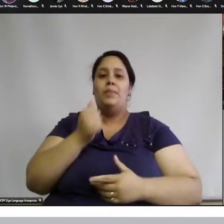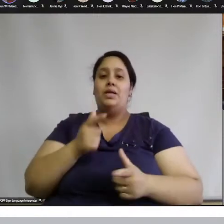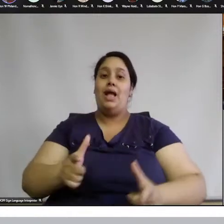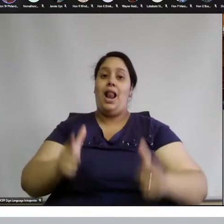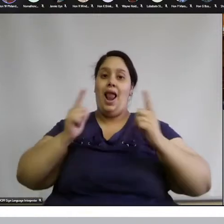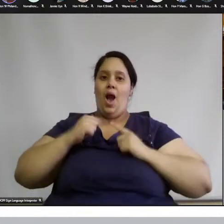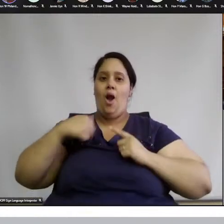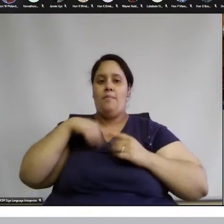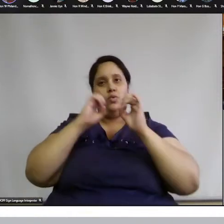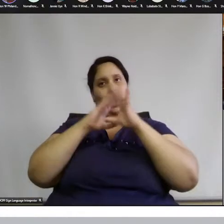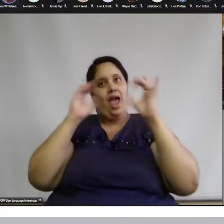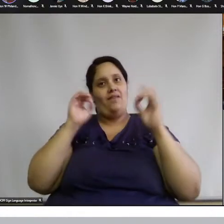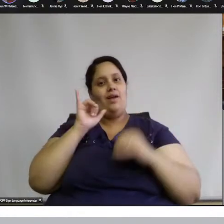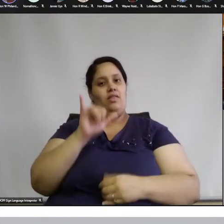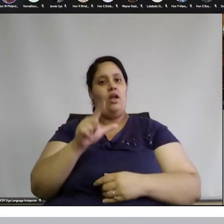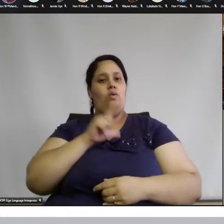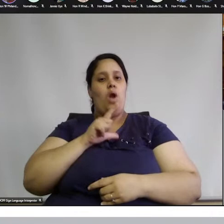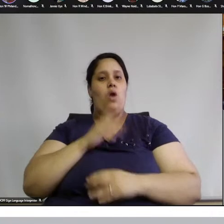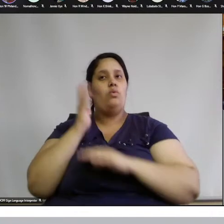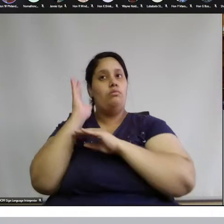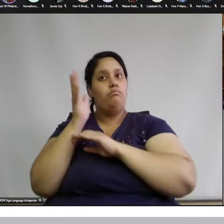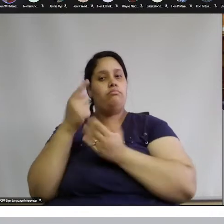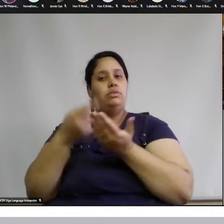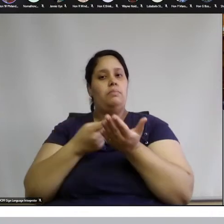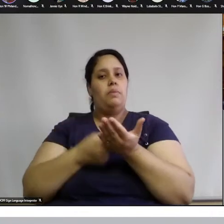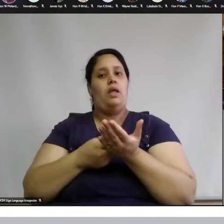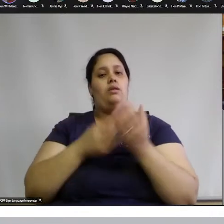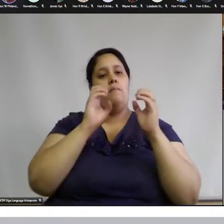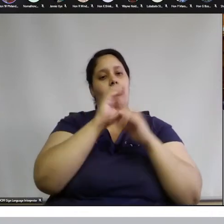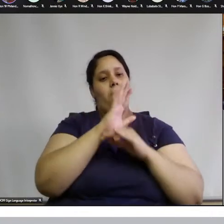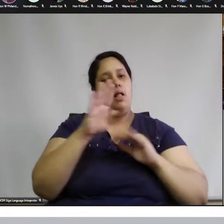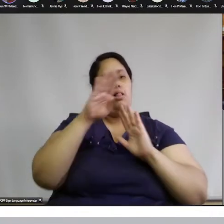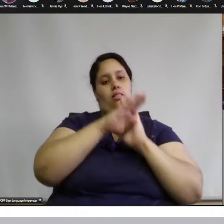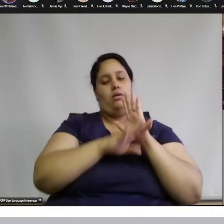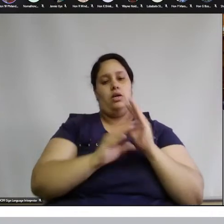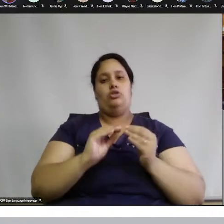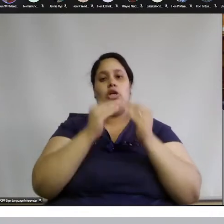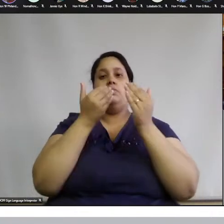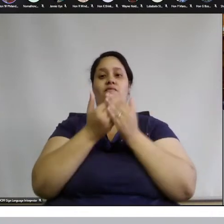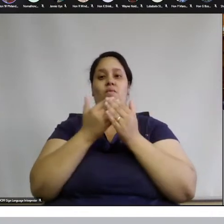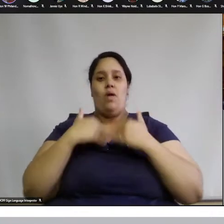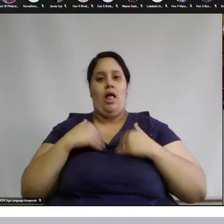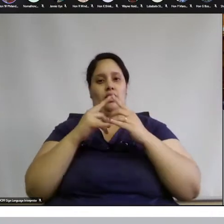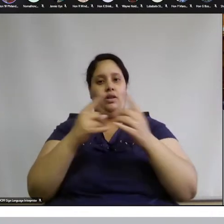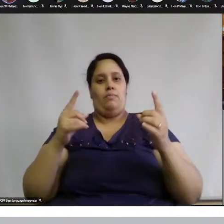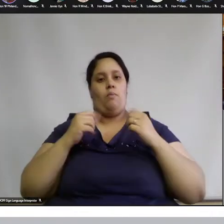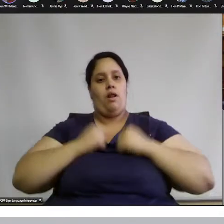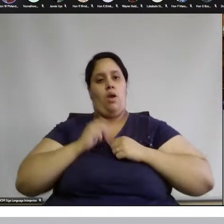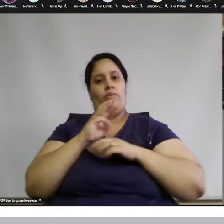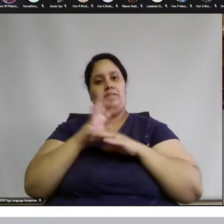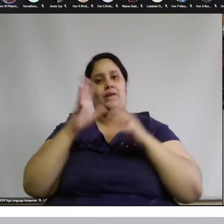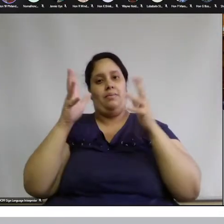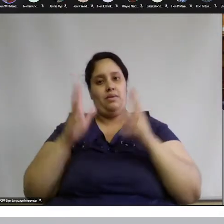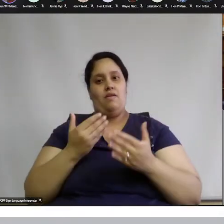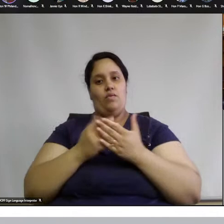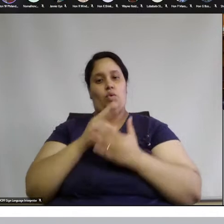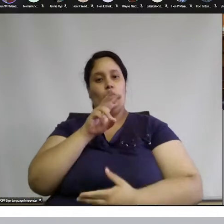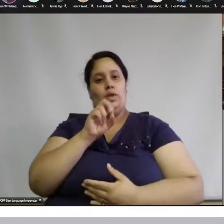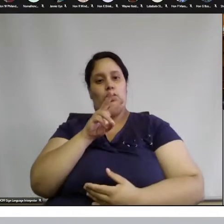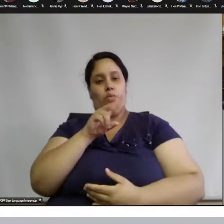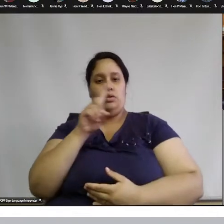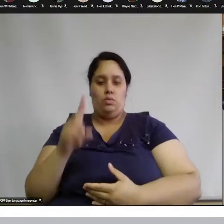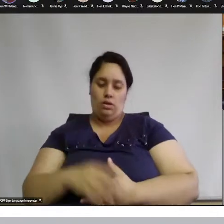me to clarify as we deliberate the adjustment appropriation to our health department in the Western Cape for